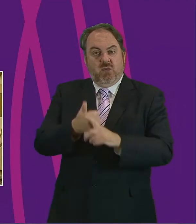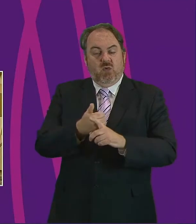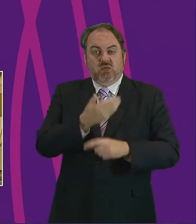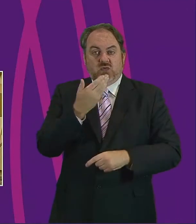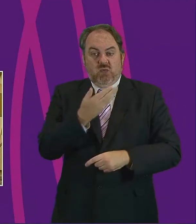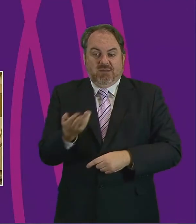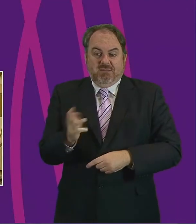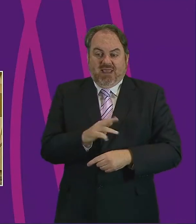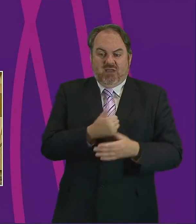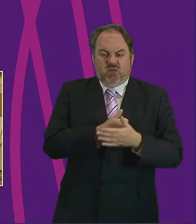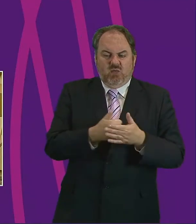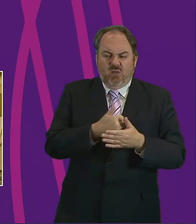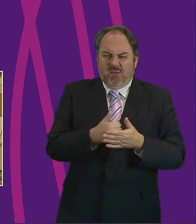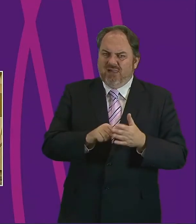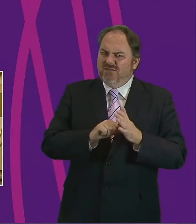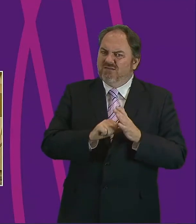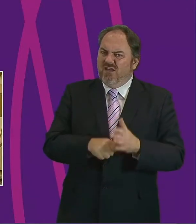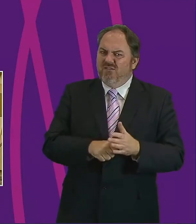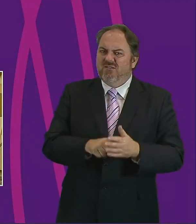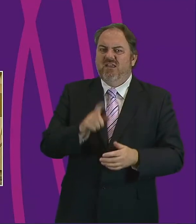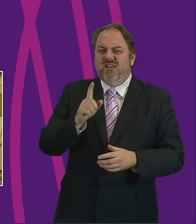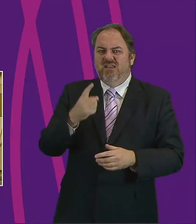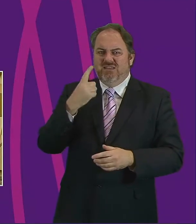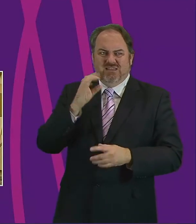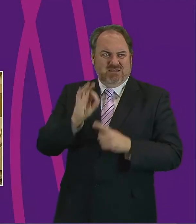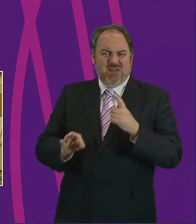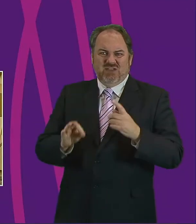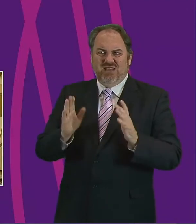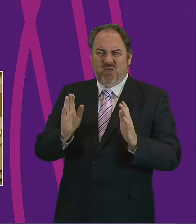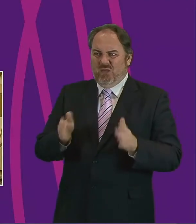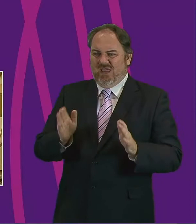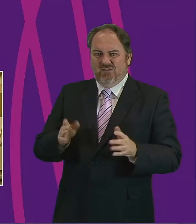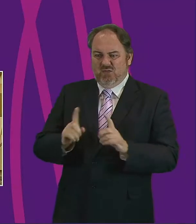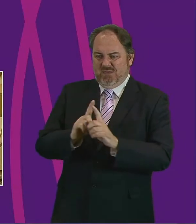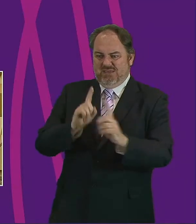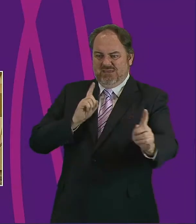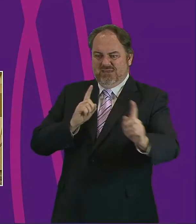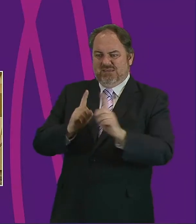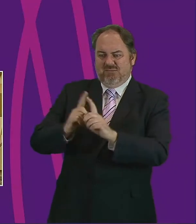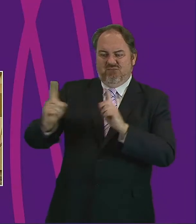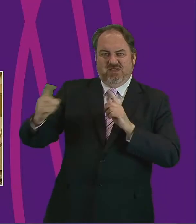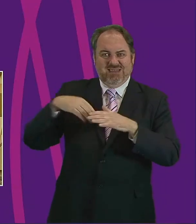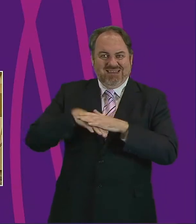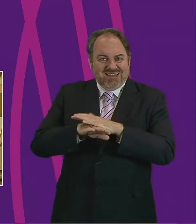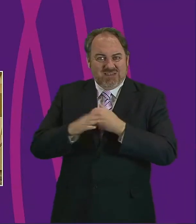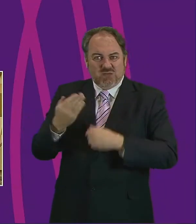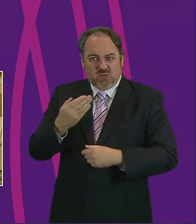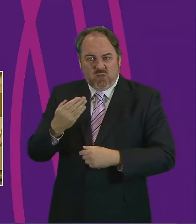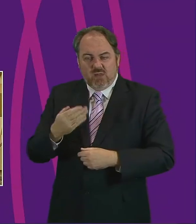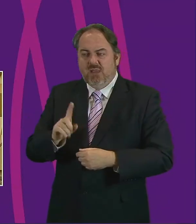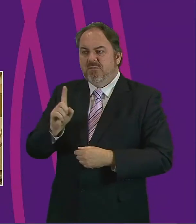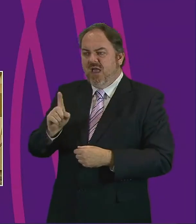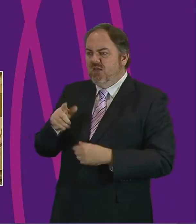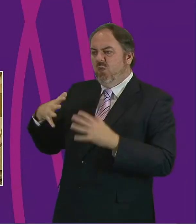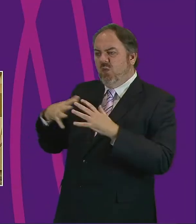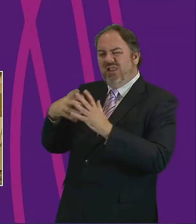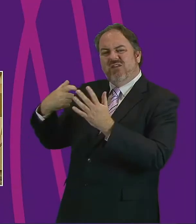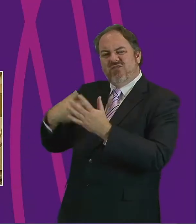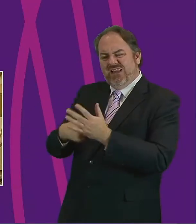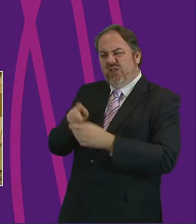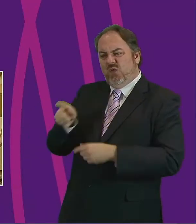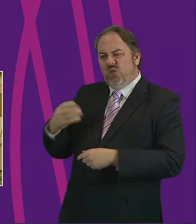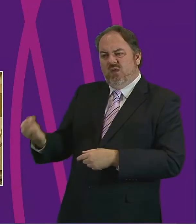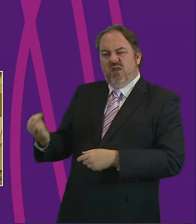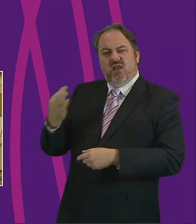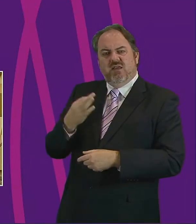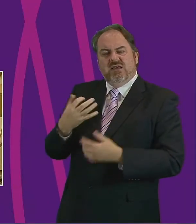there. Particularly around physical distancing. But thirdly and lastly, what Willie Rennie described there in terms of schools